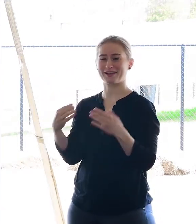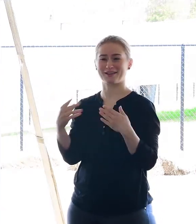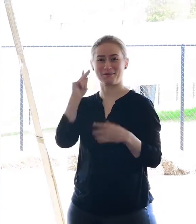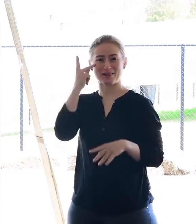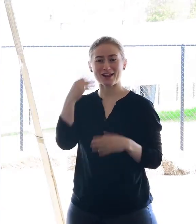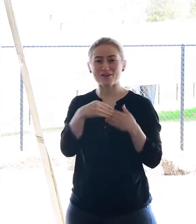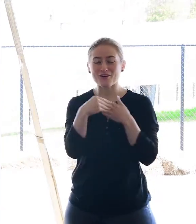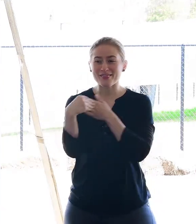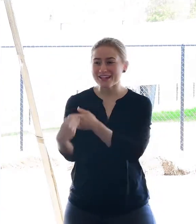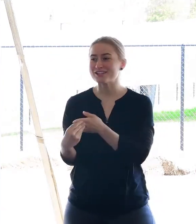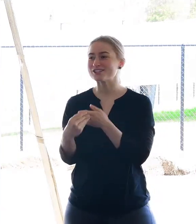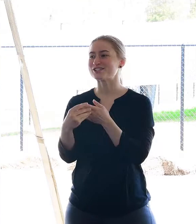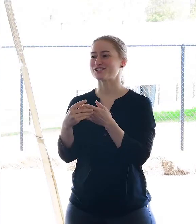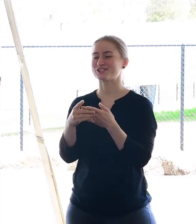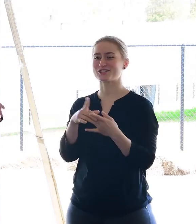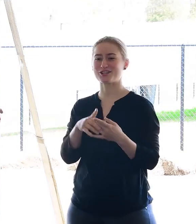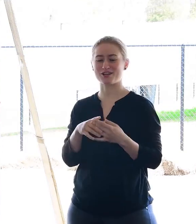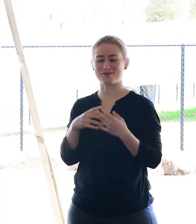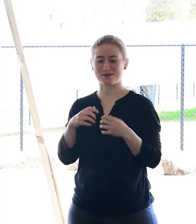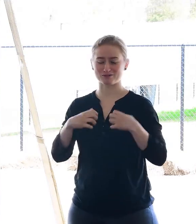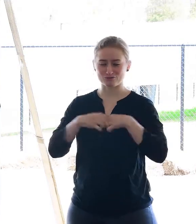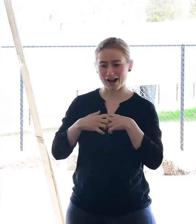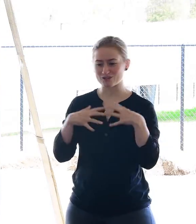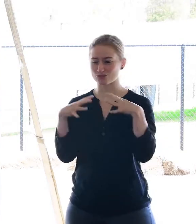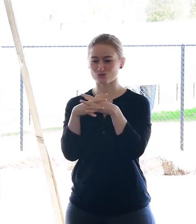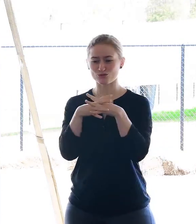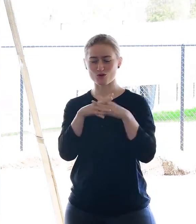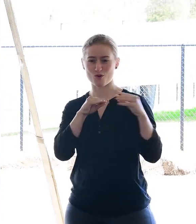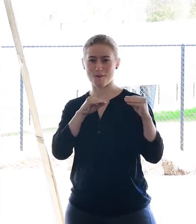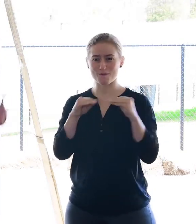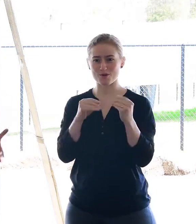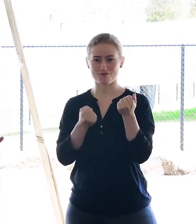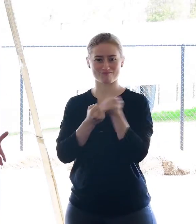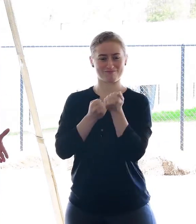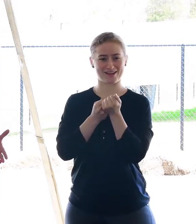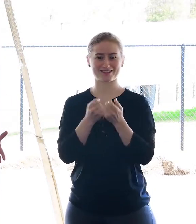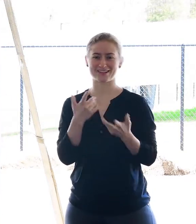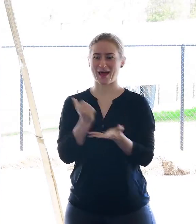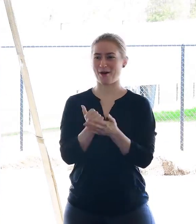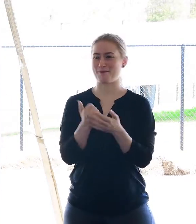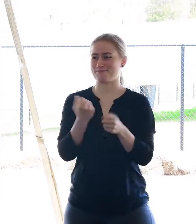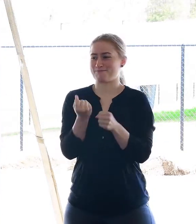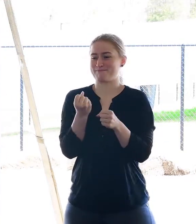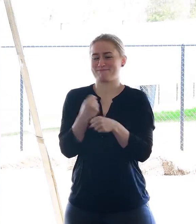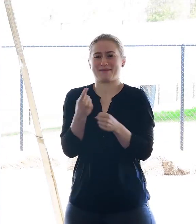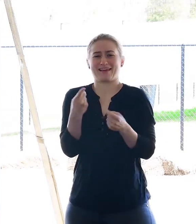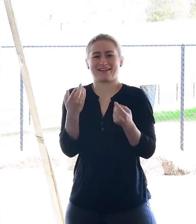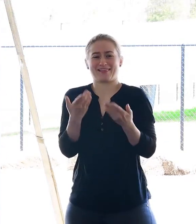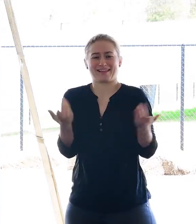leadership and grassroots movements that make these things happen in the state. And